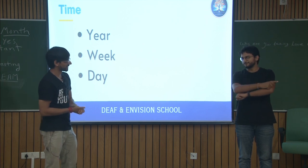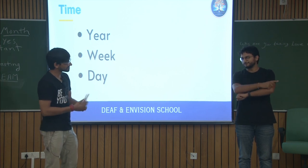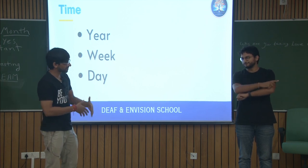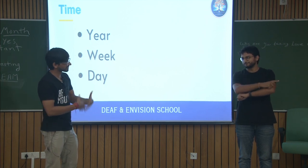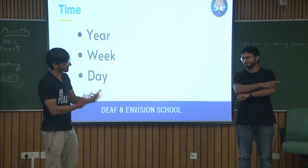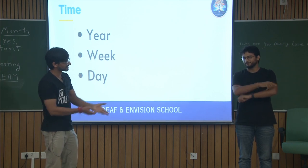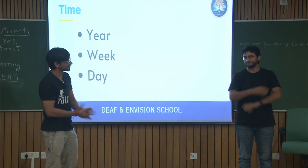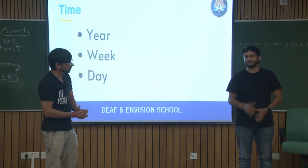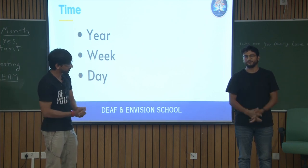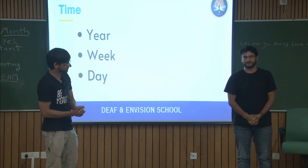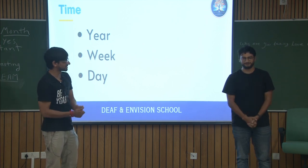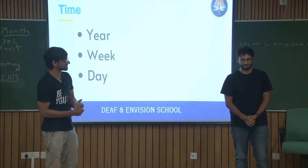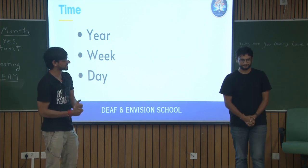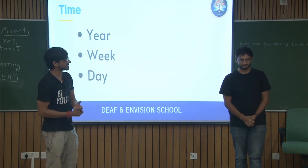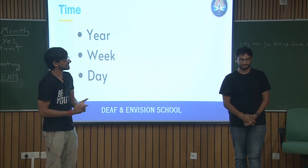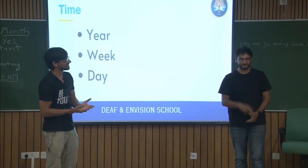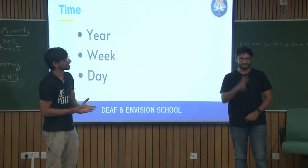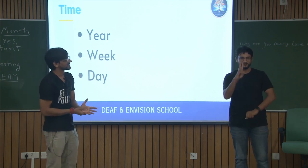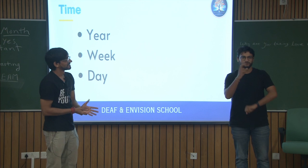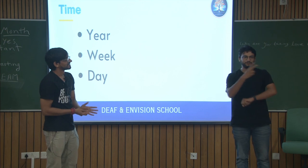Please be more clear. For 2 days.